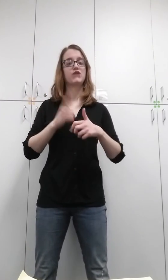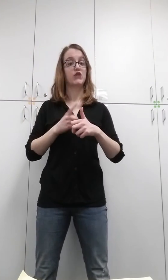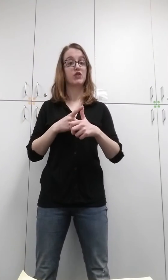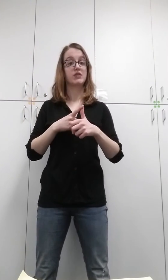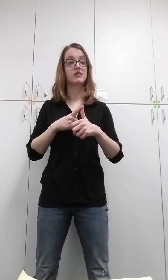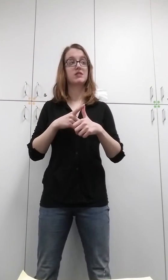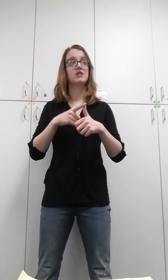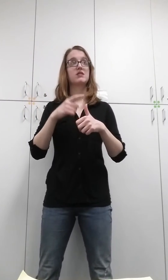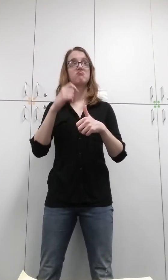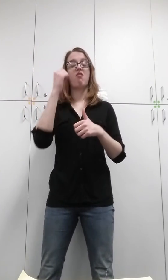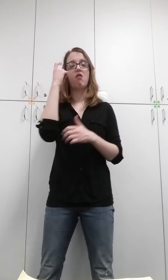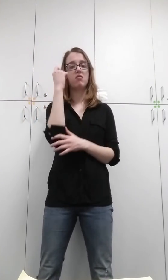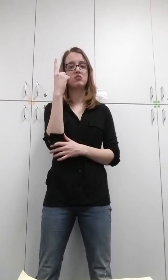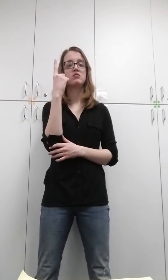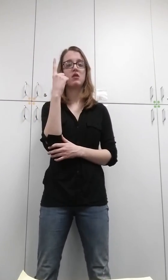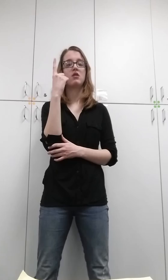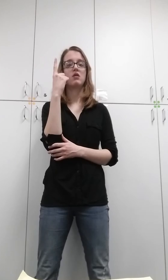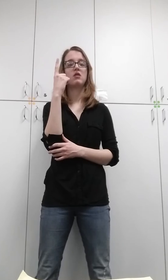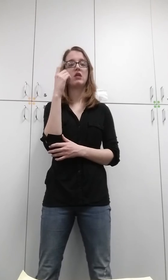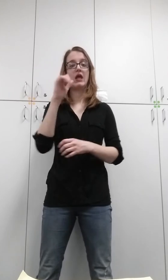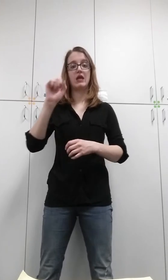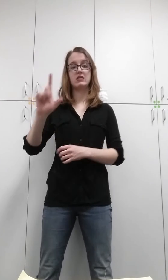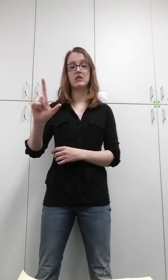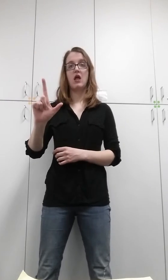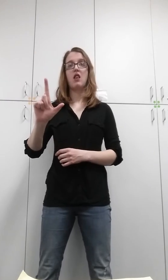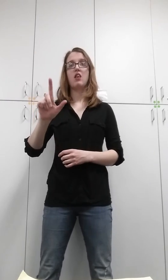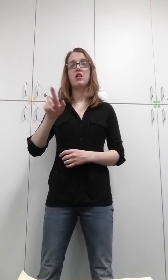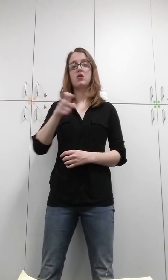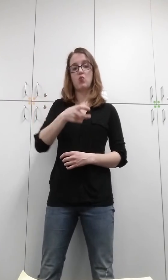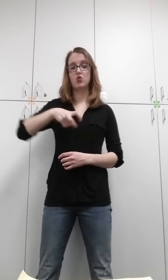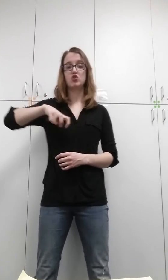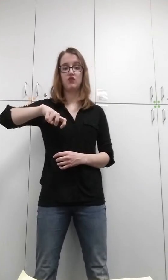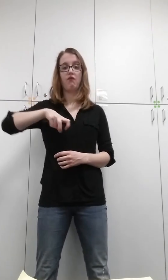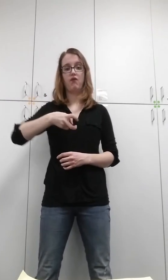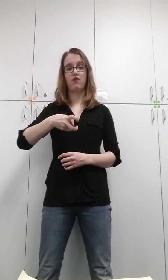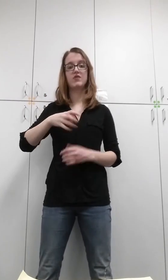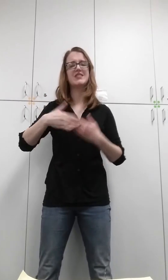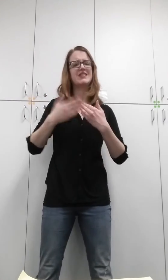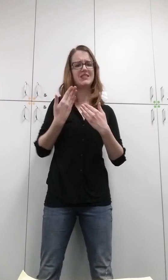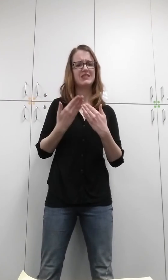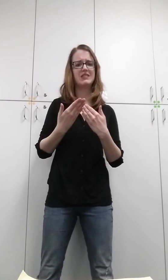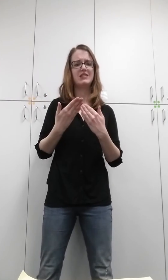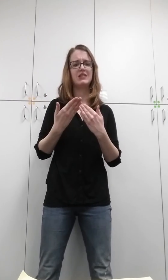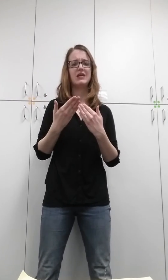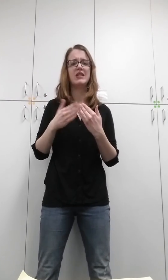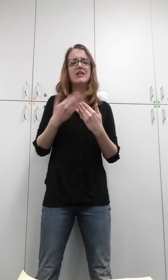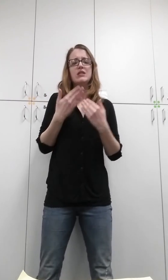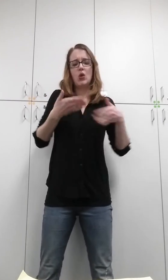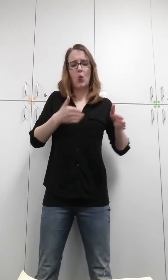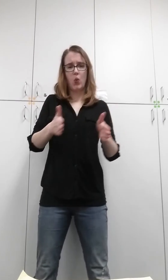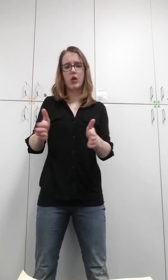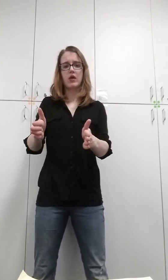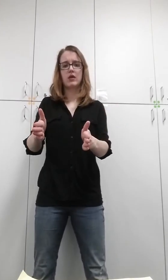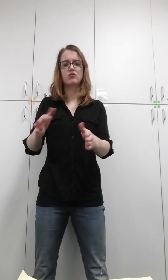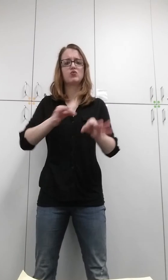Don't y'all feel like you got it? You got it. Role shifting is easy. You hear the mother told her son she wanted him to drink his milk,